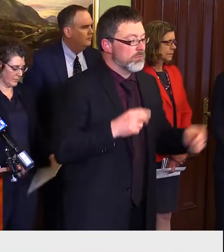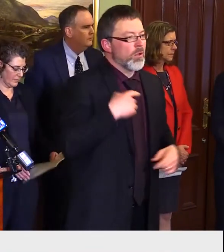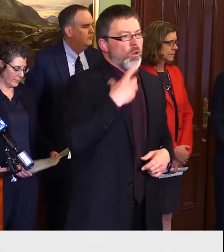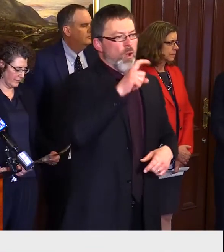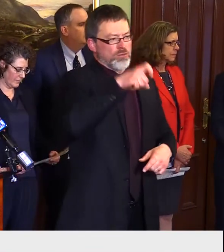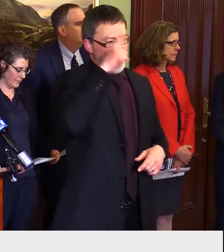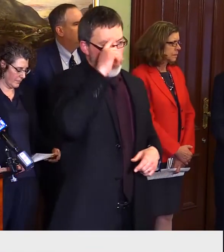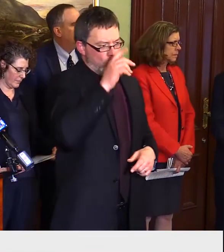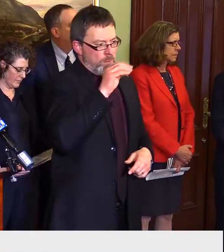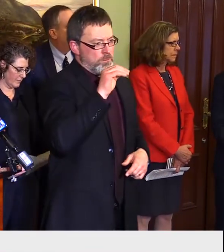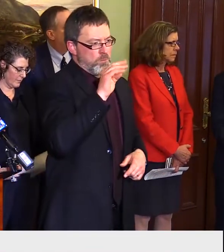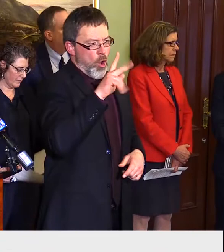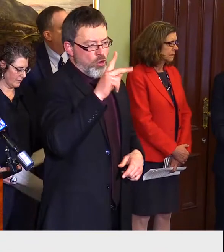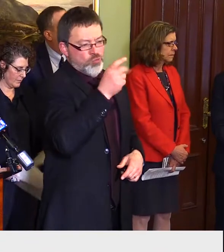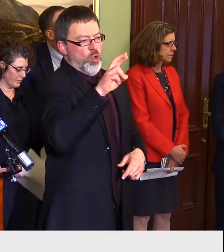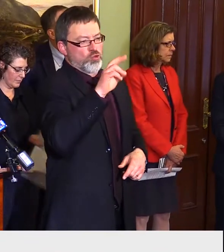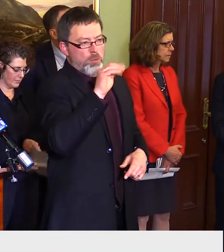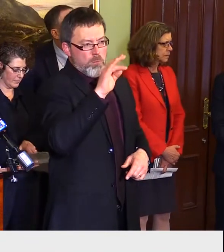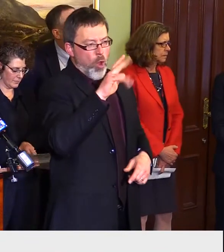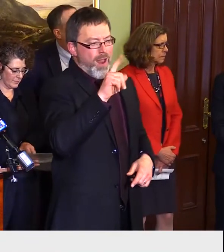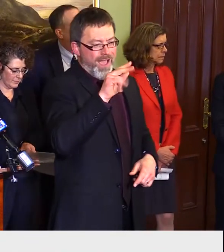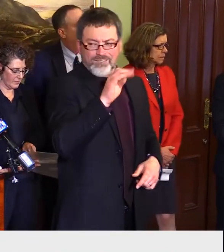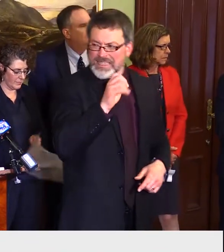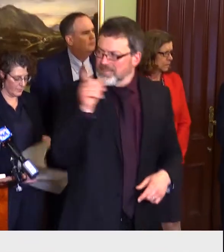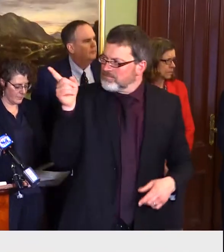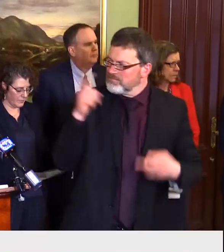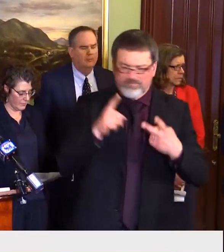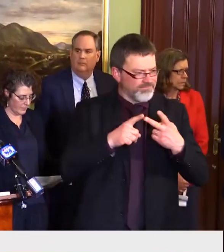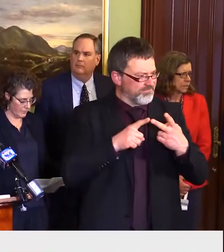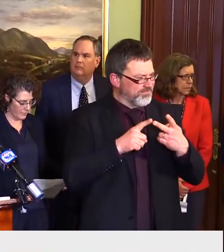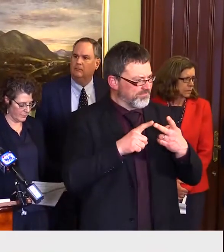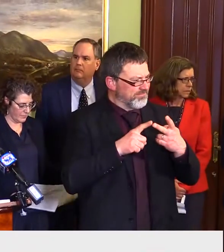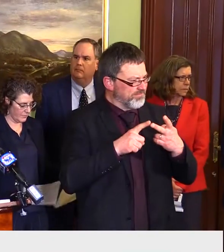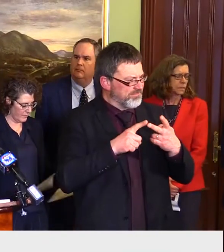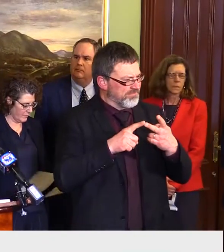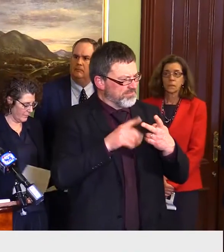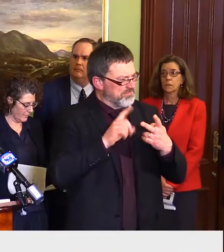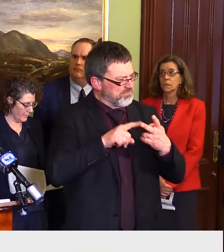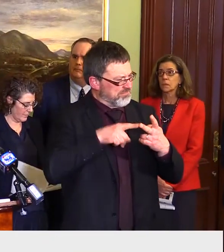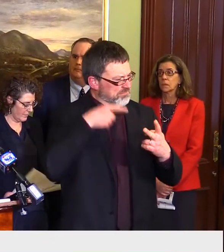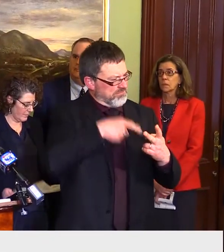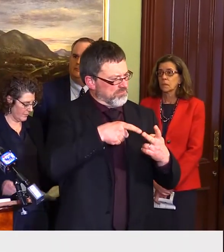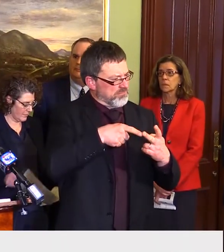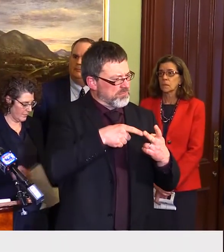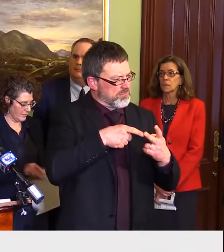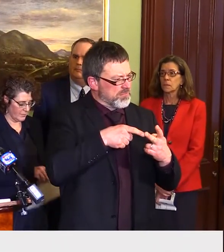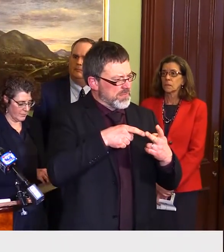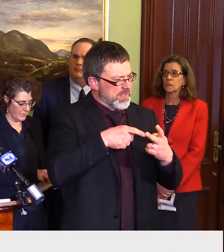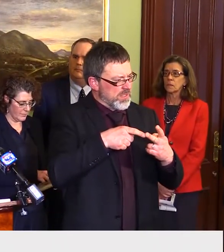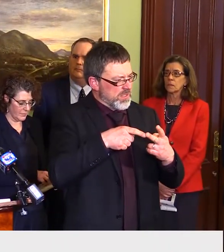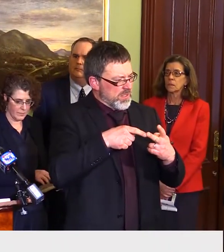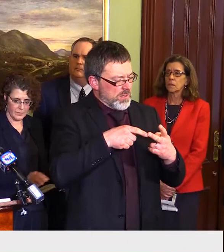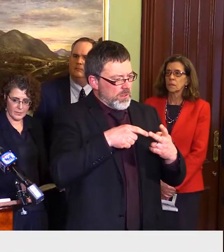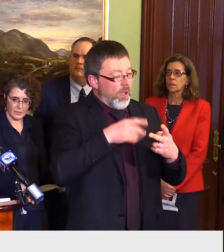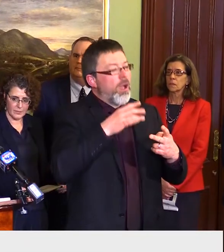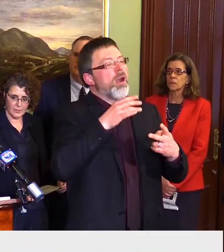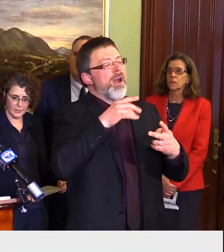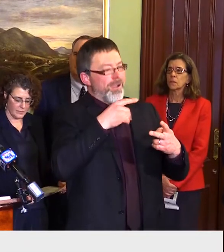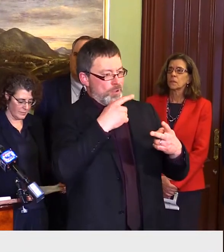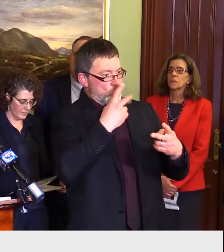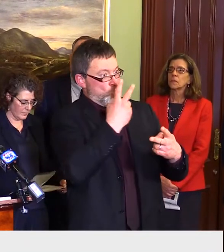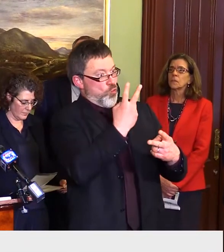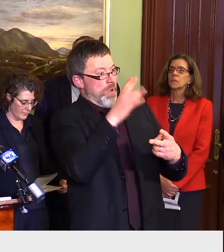patient. It's like a lot of information was going to come out of that case. Can you explain that a little bit? No, I wasn't saying information. I was